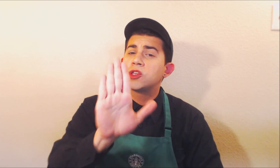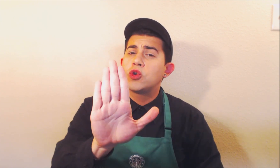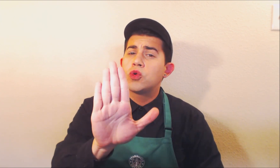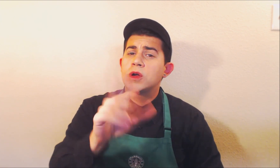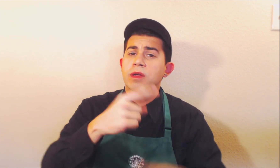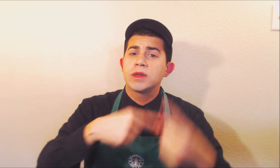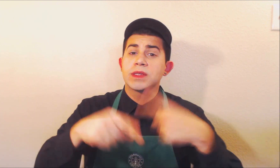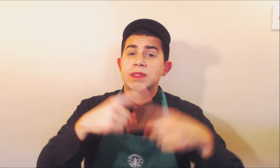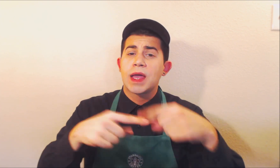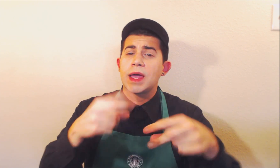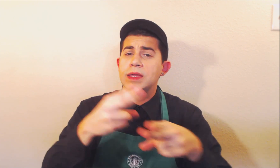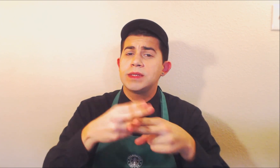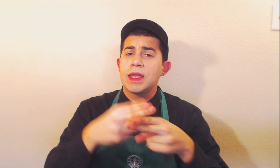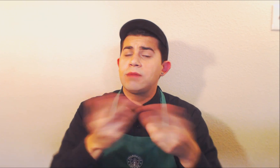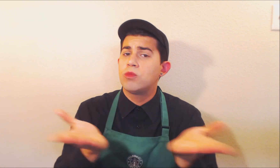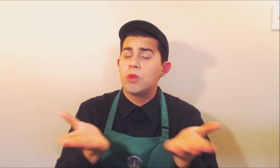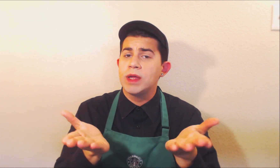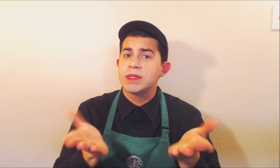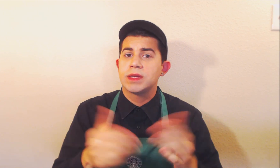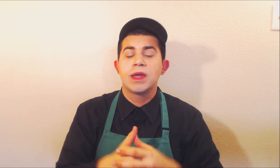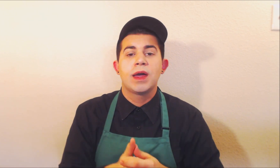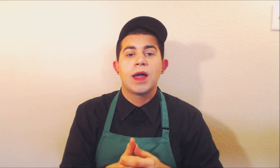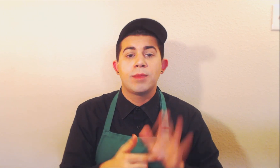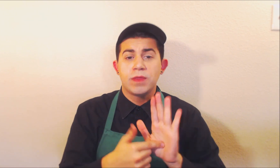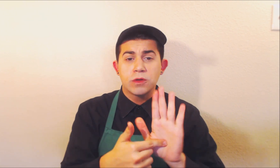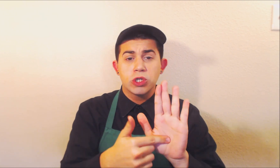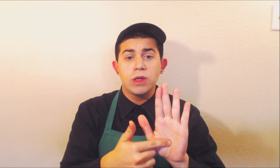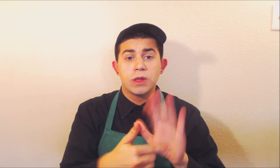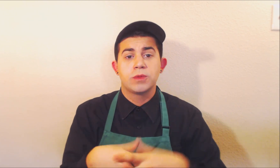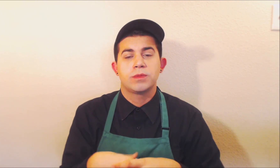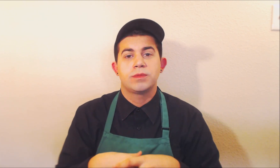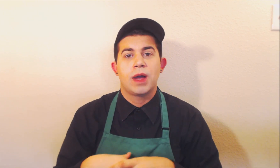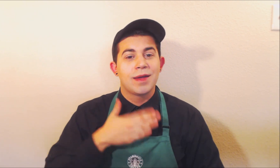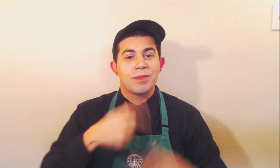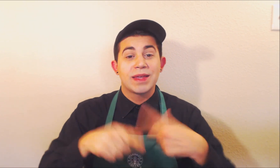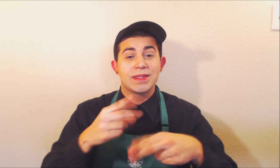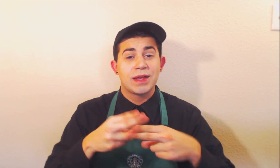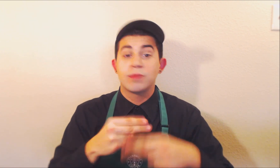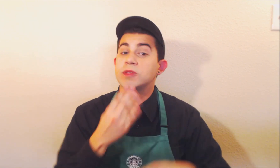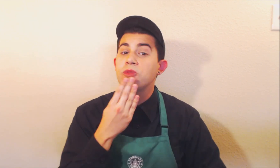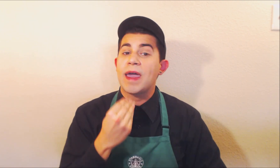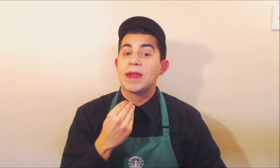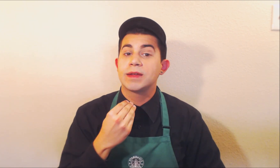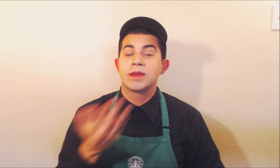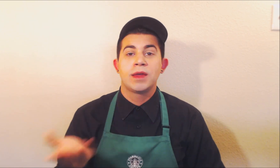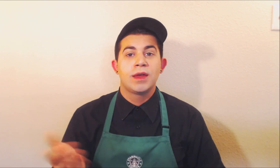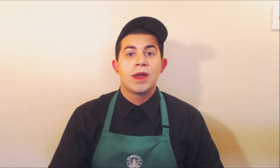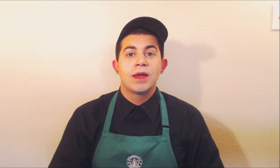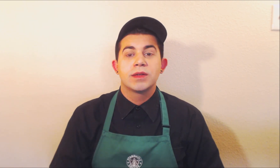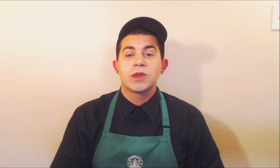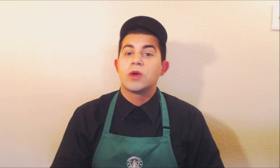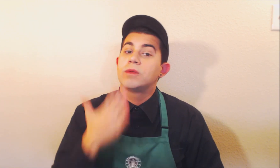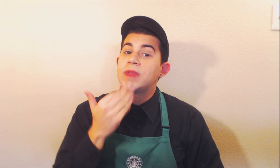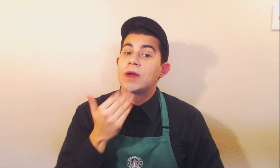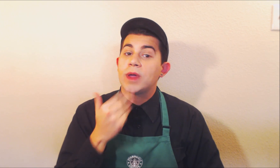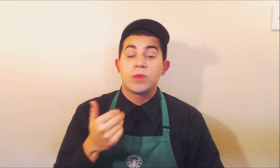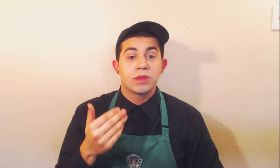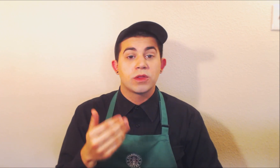ask your sign name what? And they'll show you. My sign name is Brad. So that way when